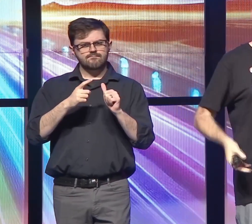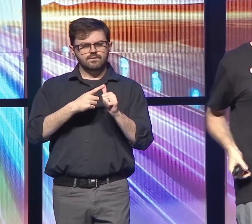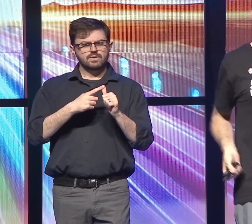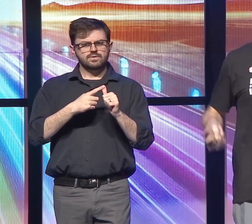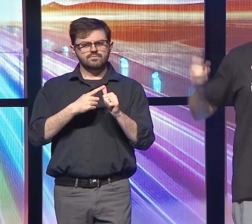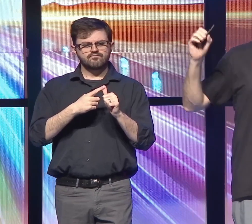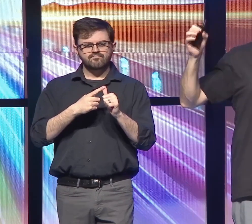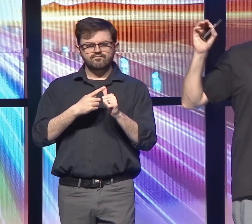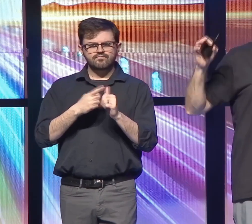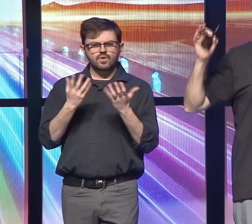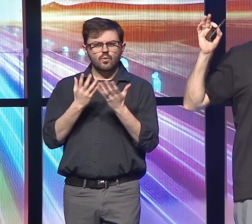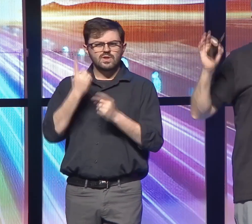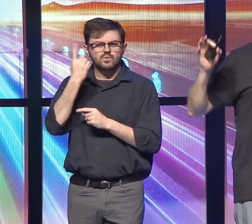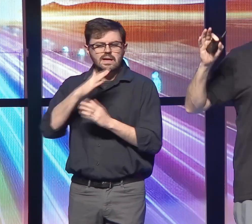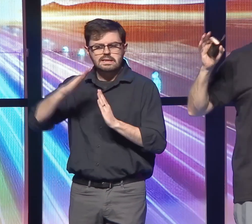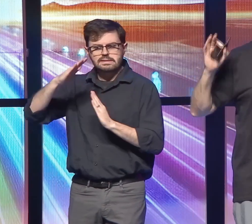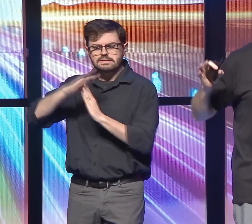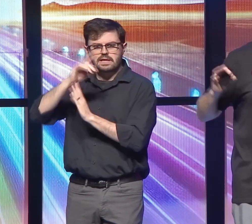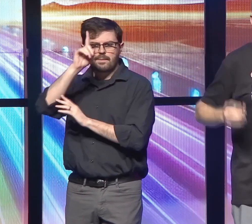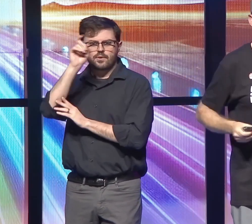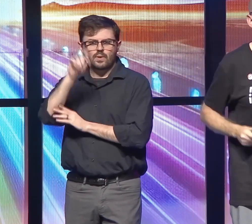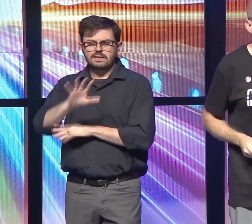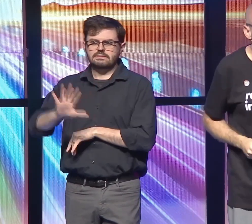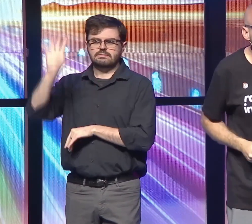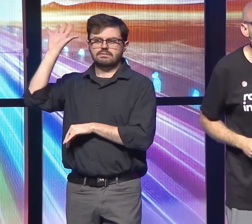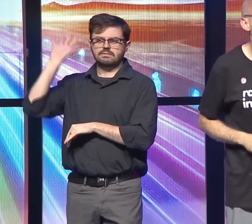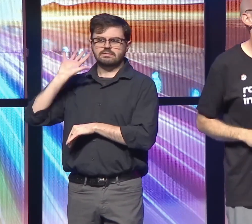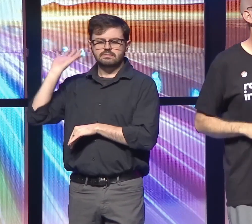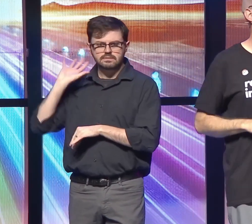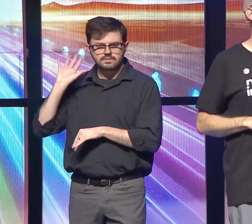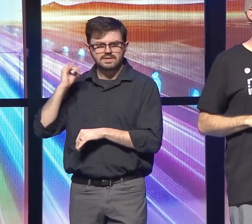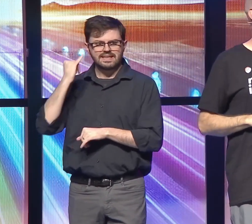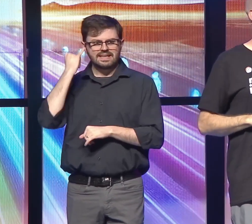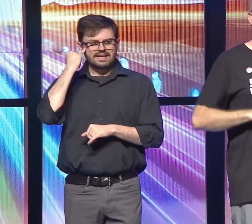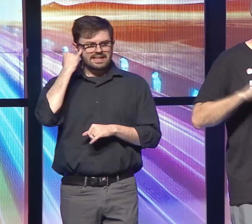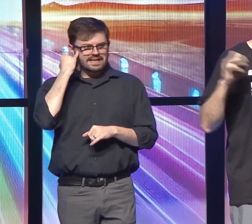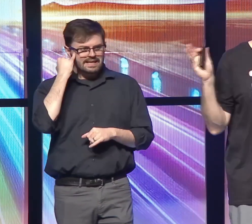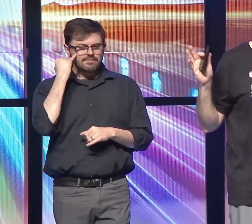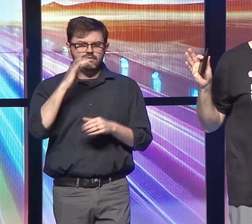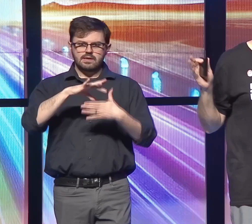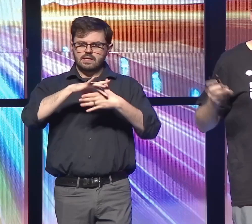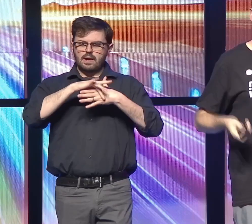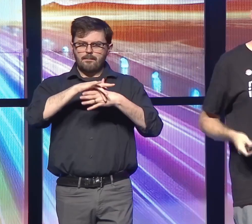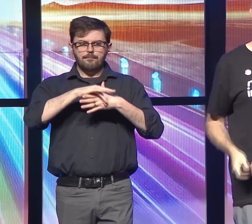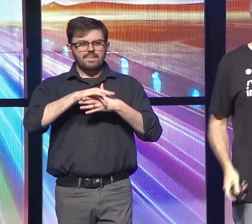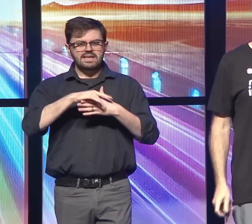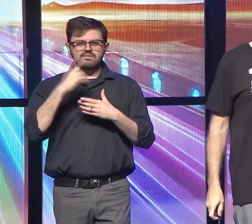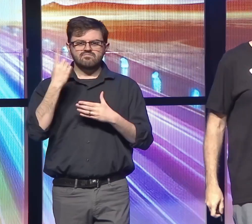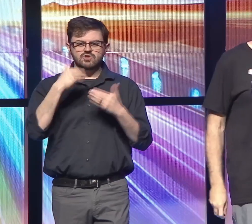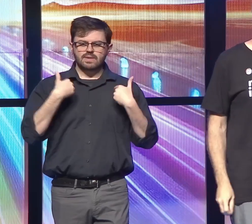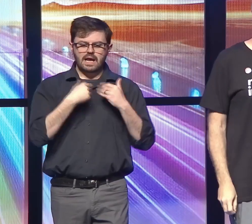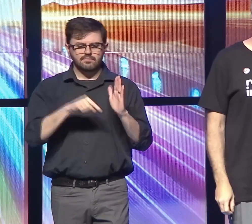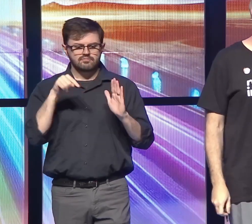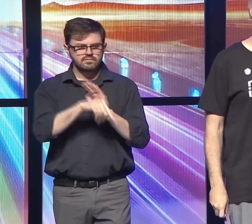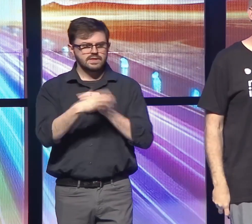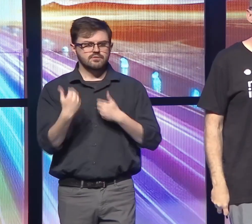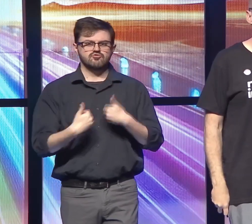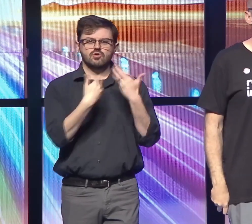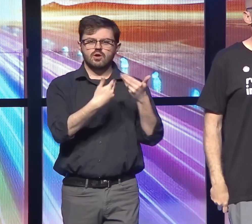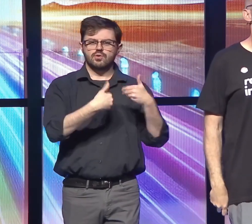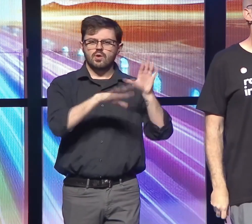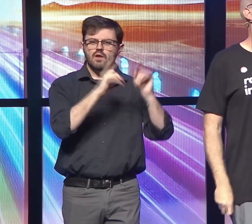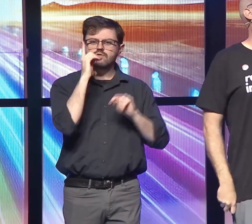folks had was, are we allowed to eat meat sacrificed to idols? That was one of the big questions. I mean, a hot topic of the